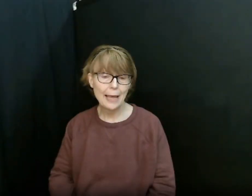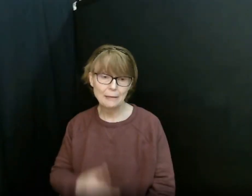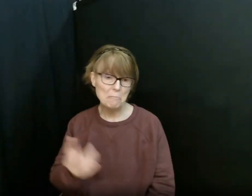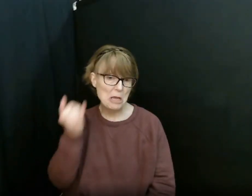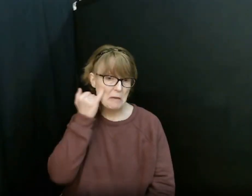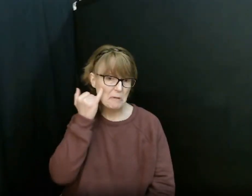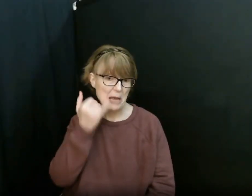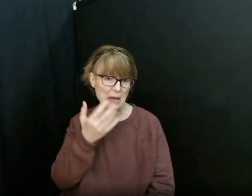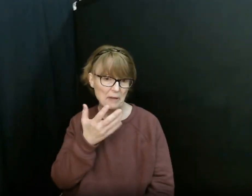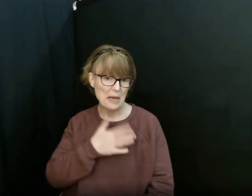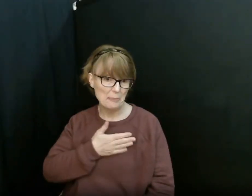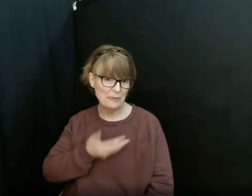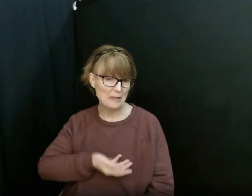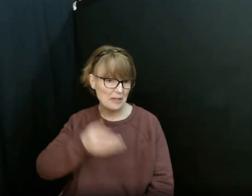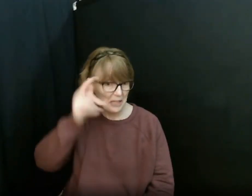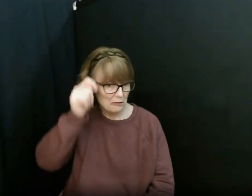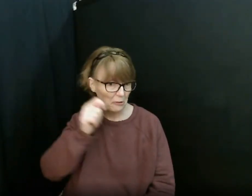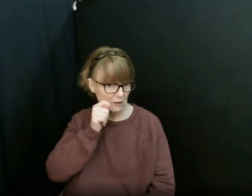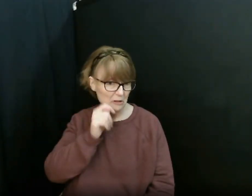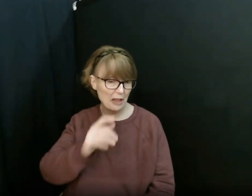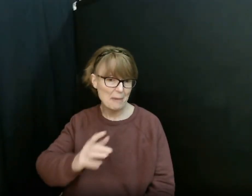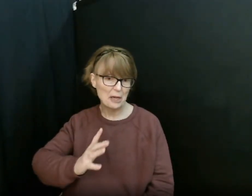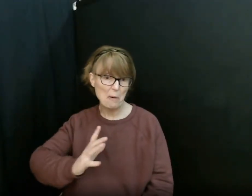And if you have an upset teenager, they may go,